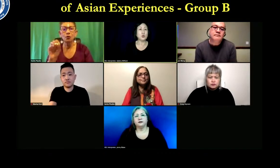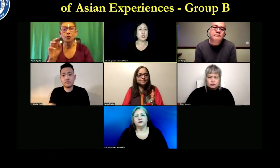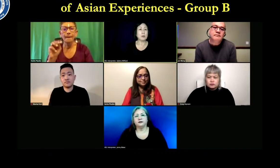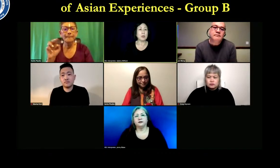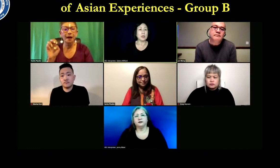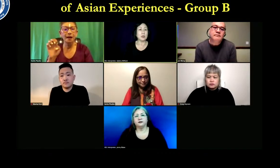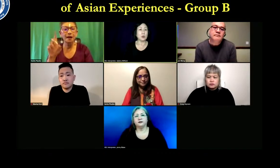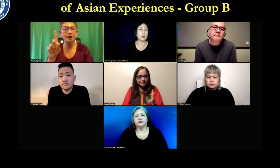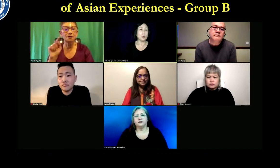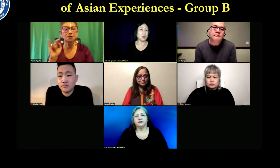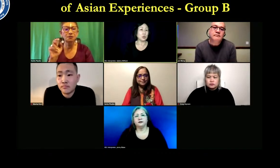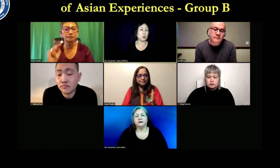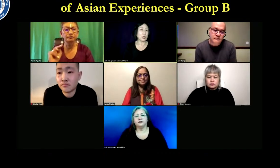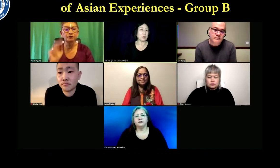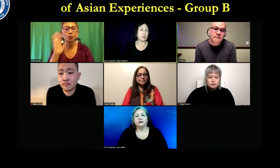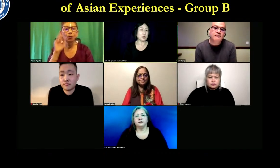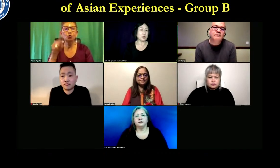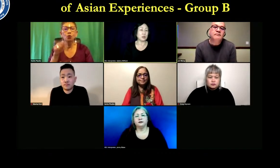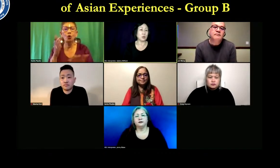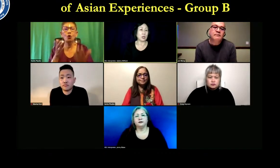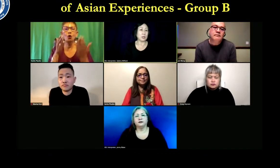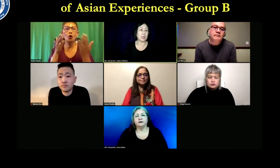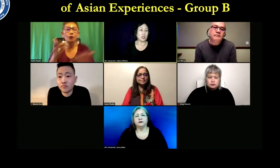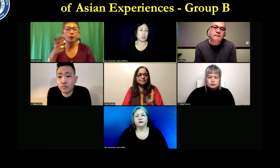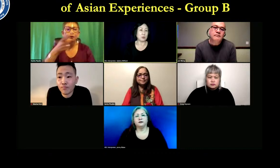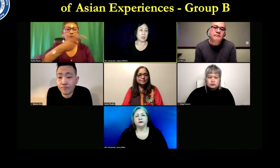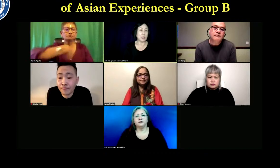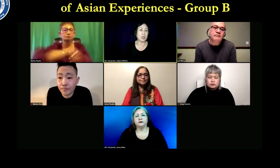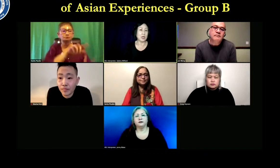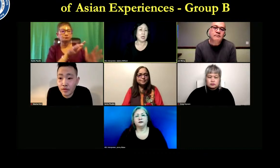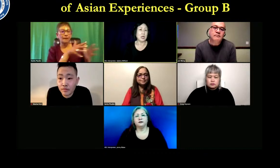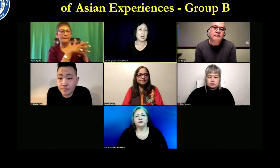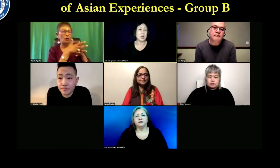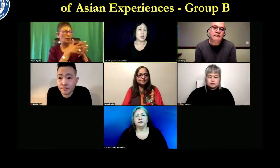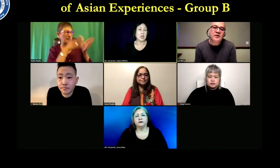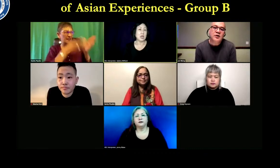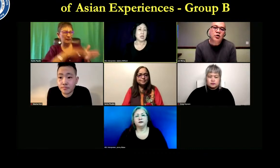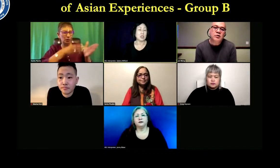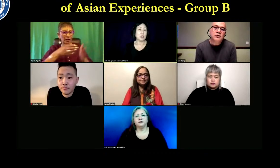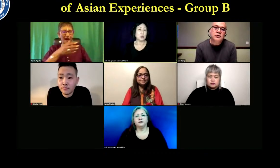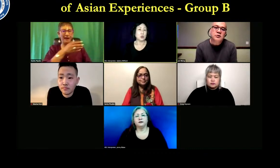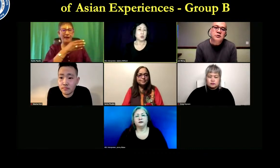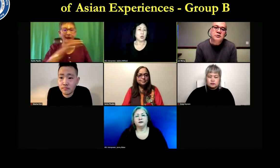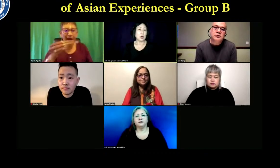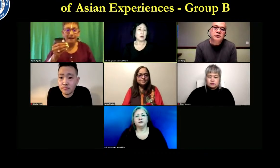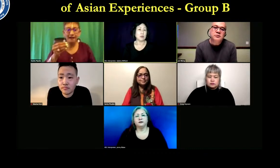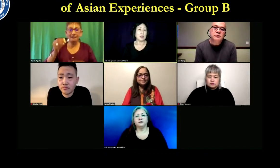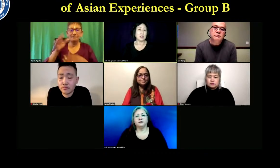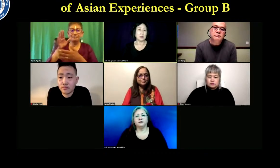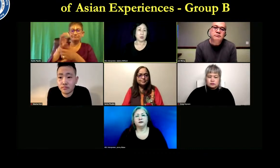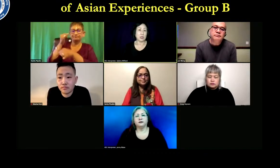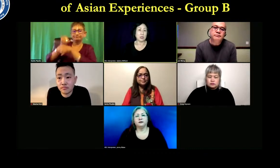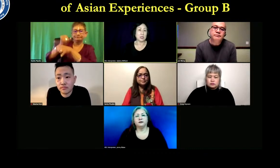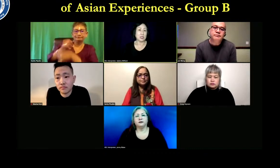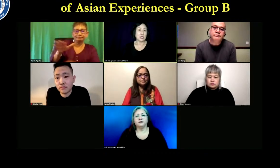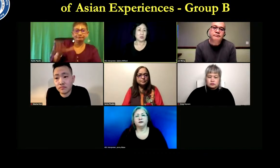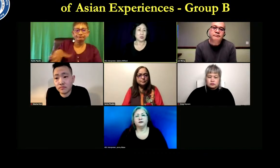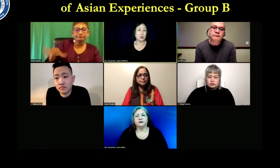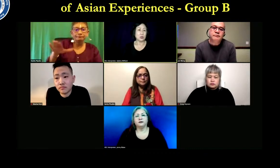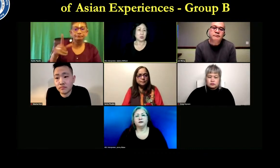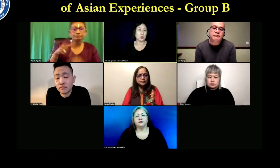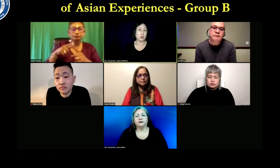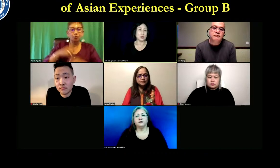What would you recommend, or what would your recommendations be to us Americans